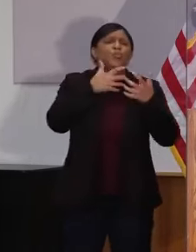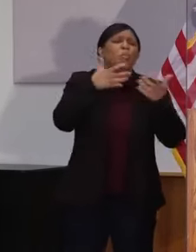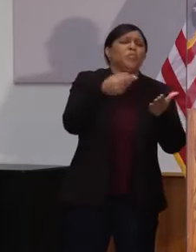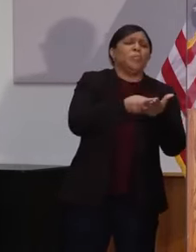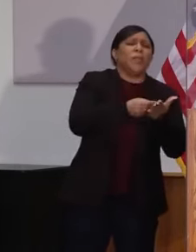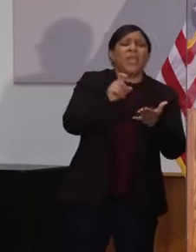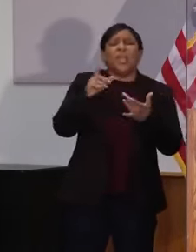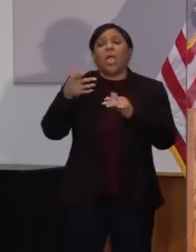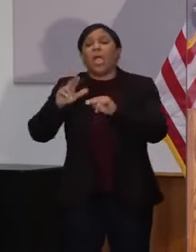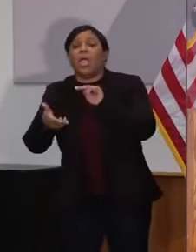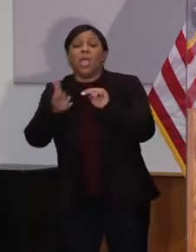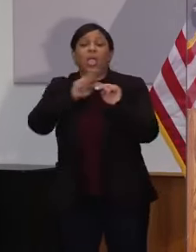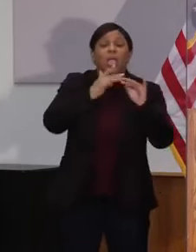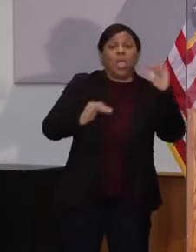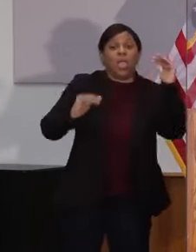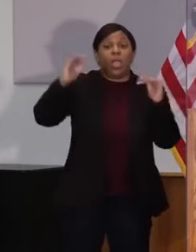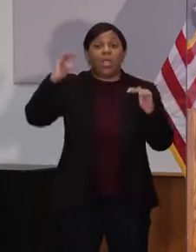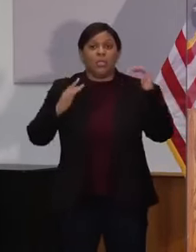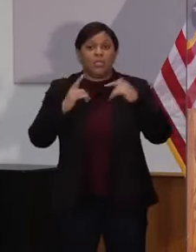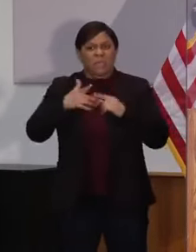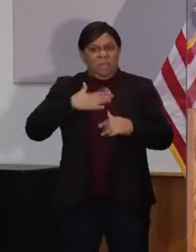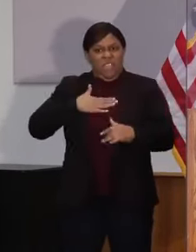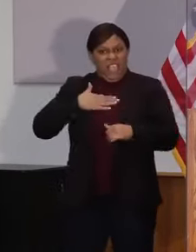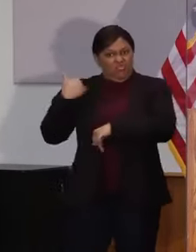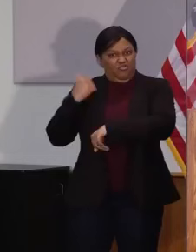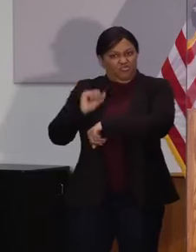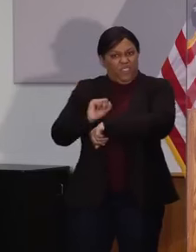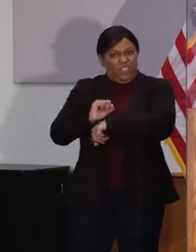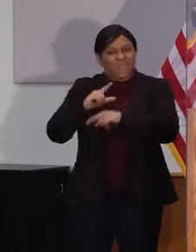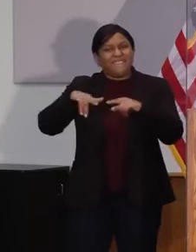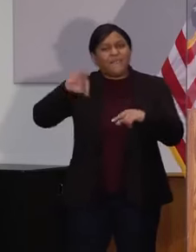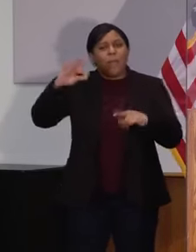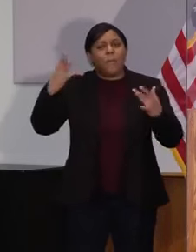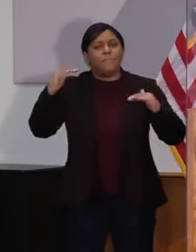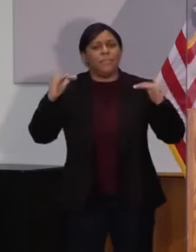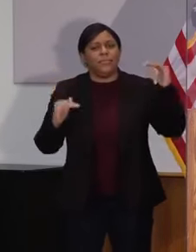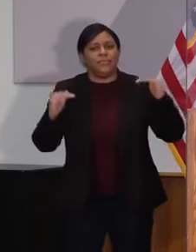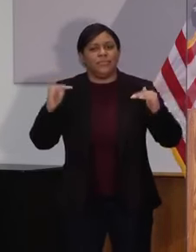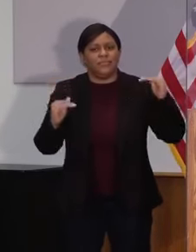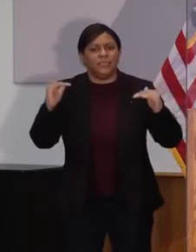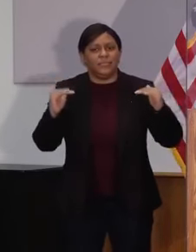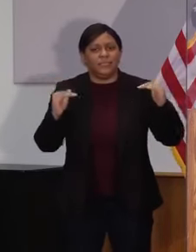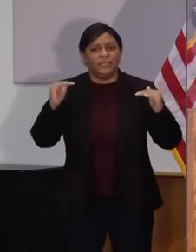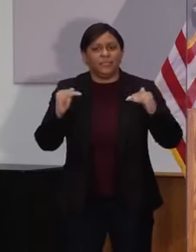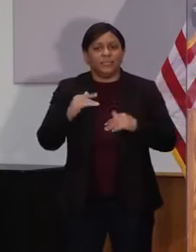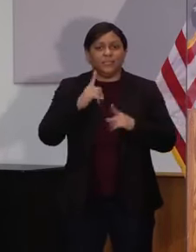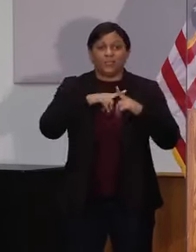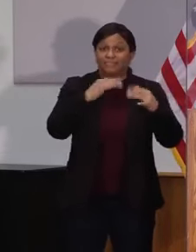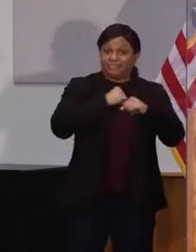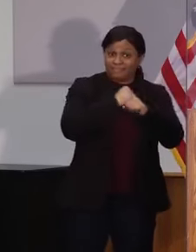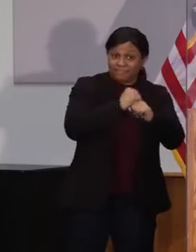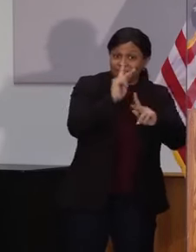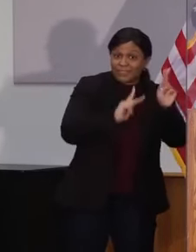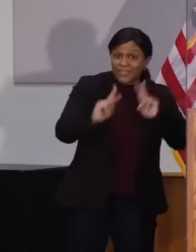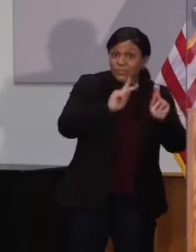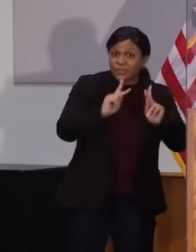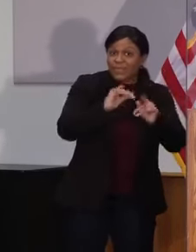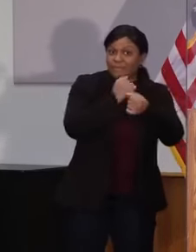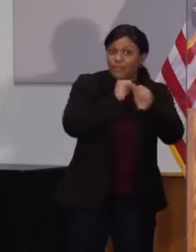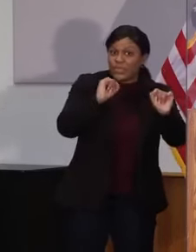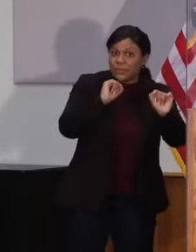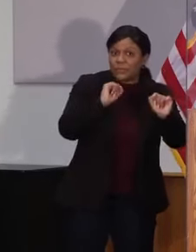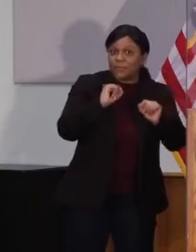is to make sure that I strike that proper balance and we can hold two things in our mind at the same time, protecting people's freedom and First Amendment rights by stopping crime